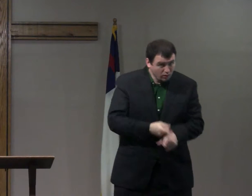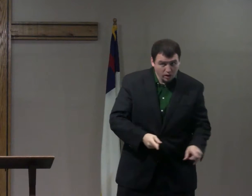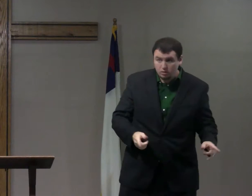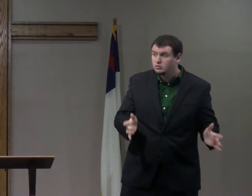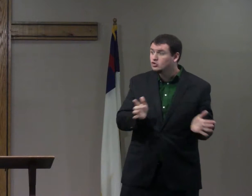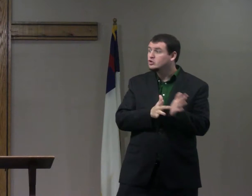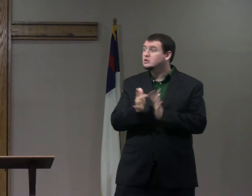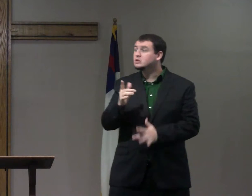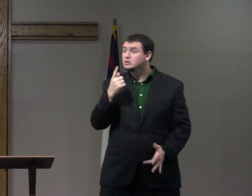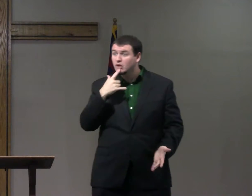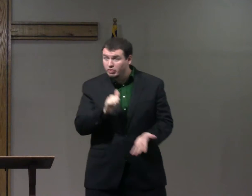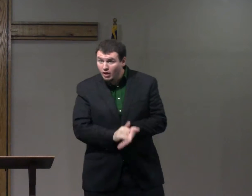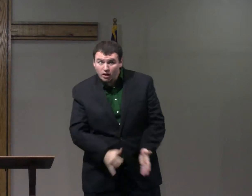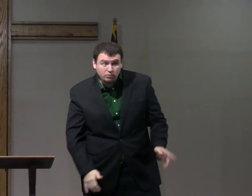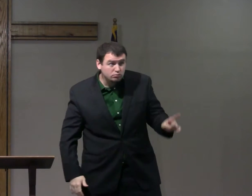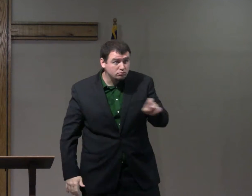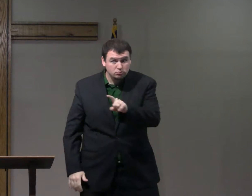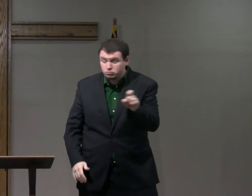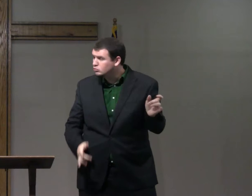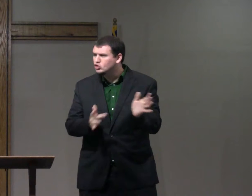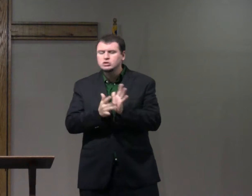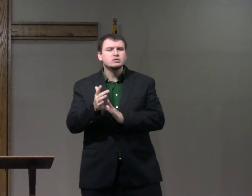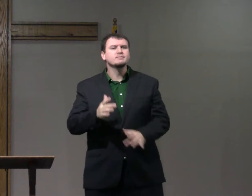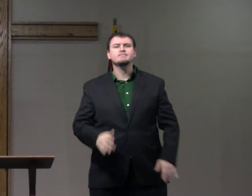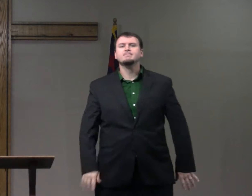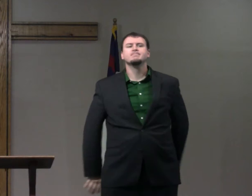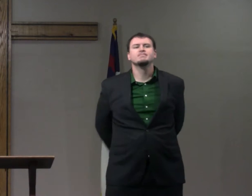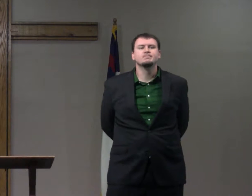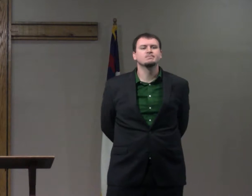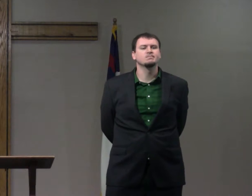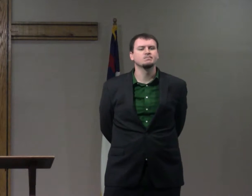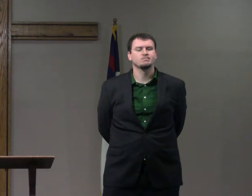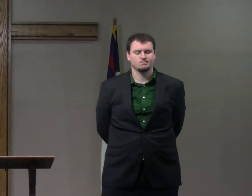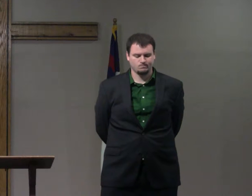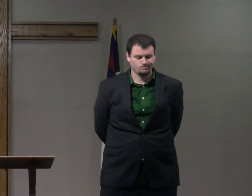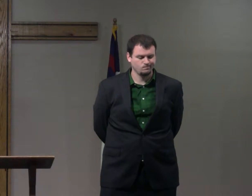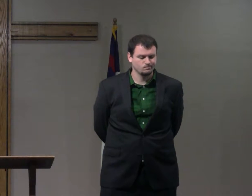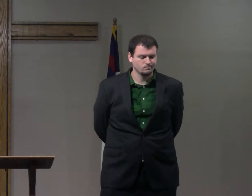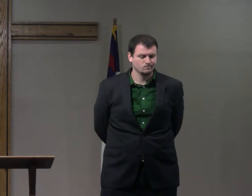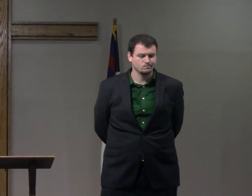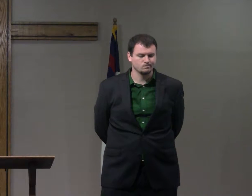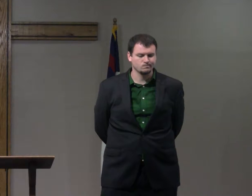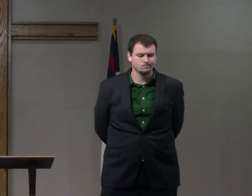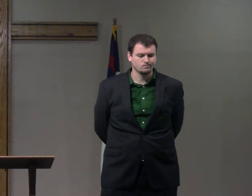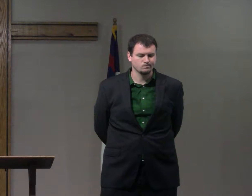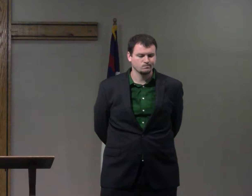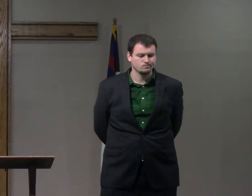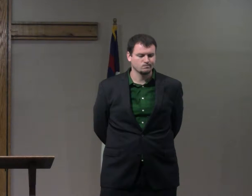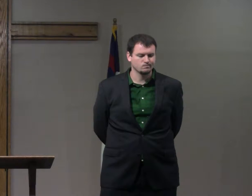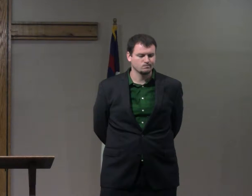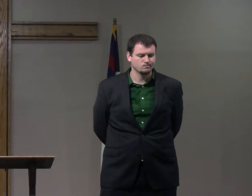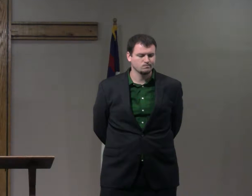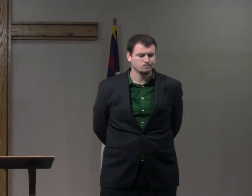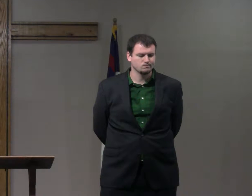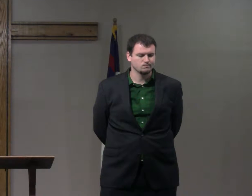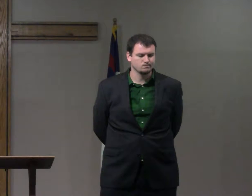anything wrong. You would say that, right? Do you think did Jesus say that? No. He didn't say